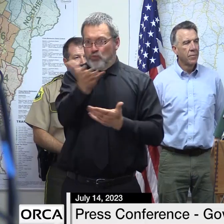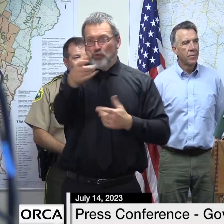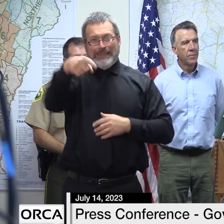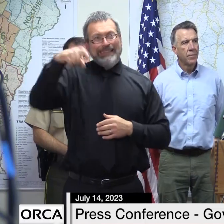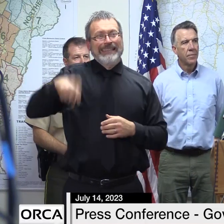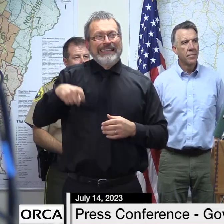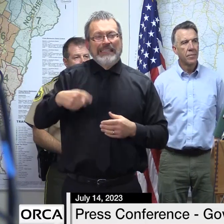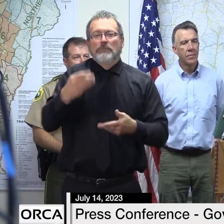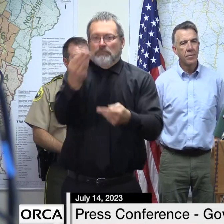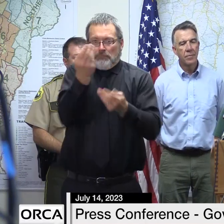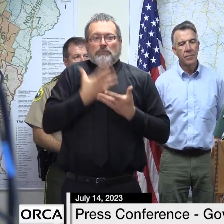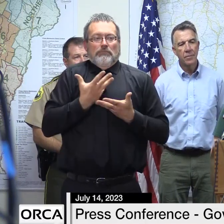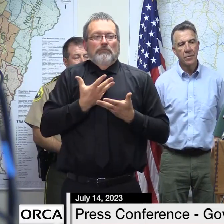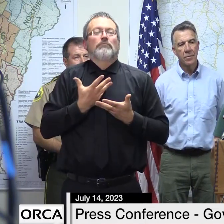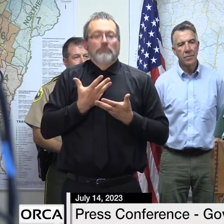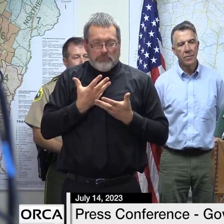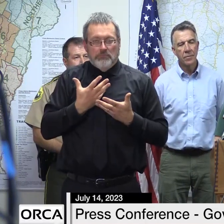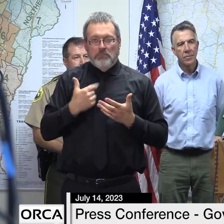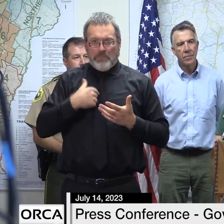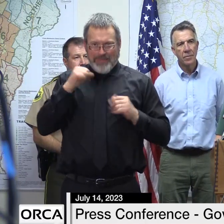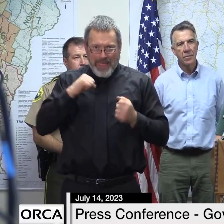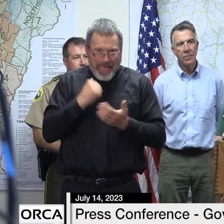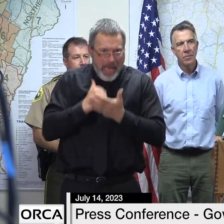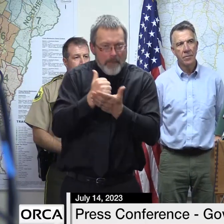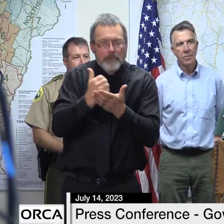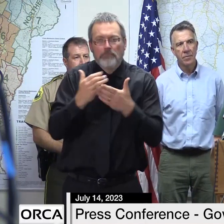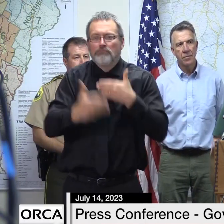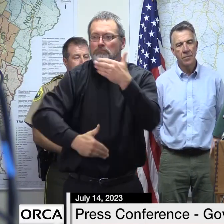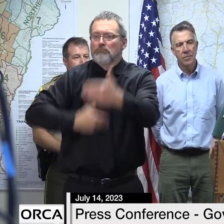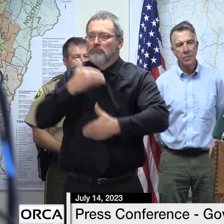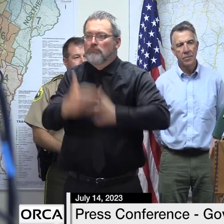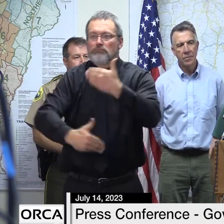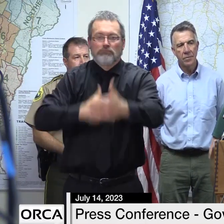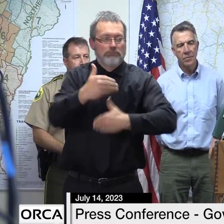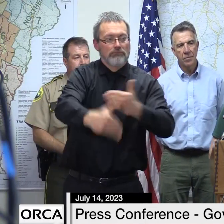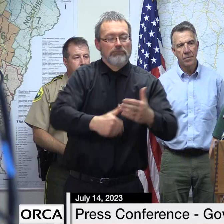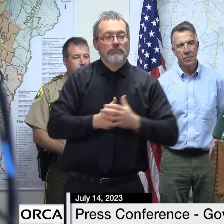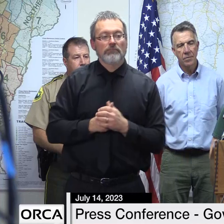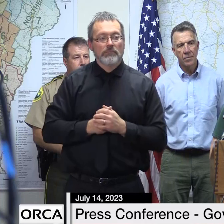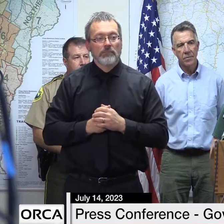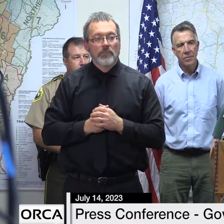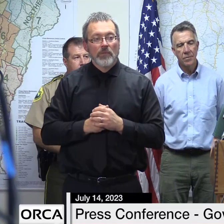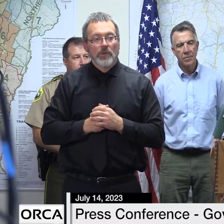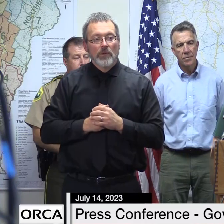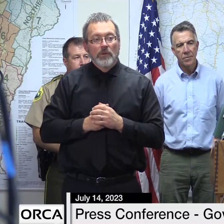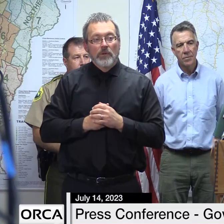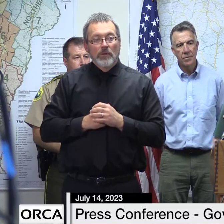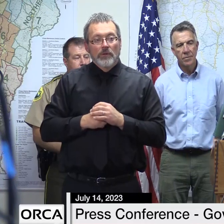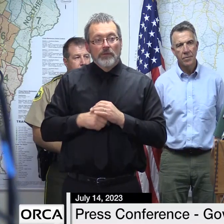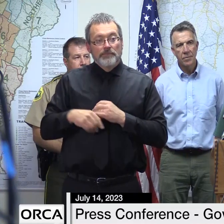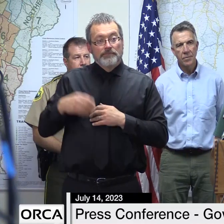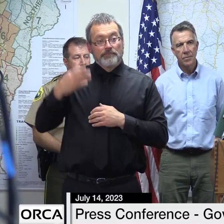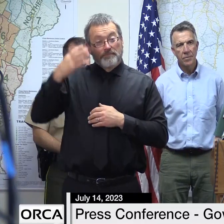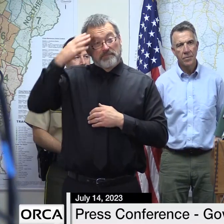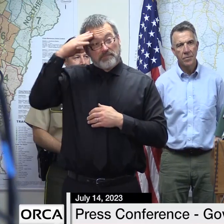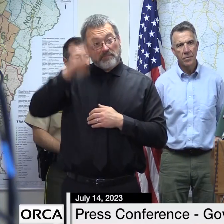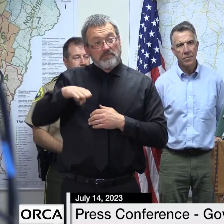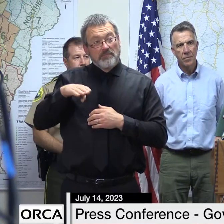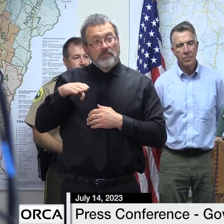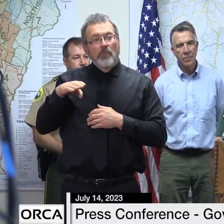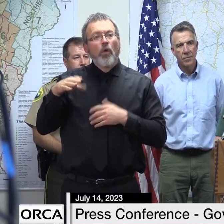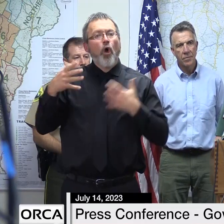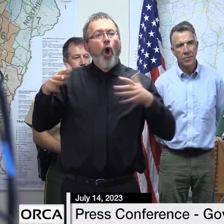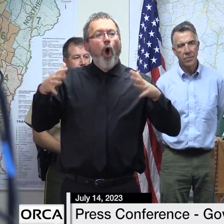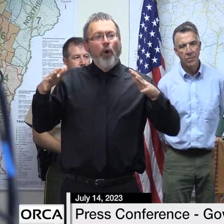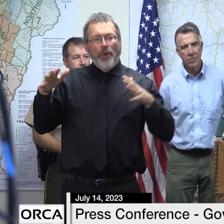you. Because there are 2 to 3 dozen communities that we have not heard from, despite our outreach, today we are